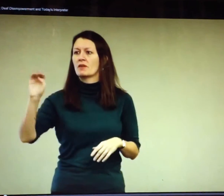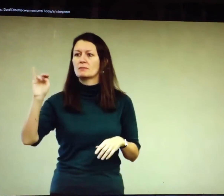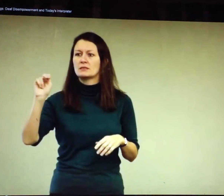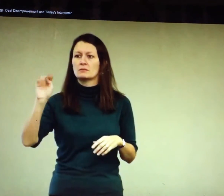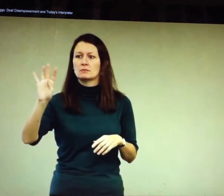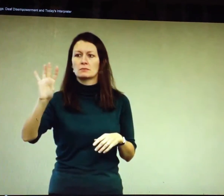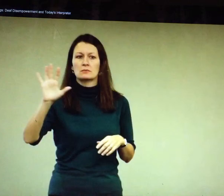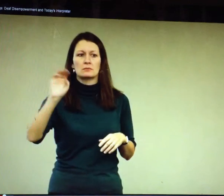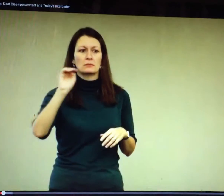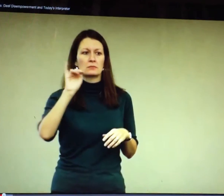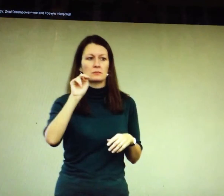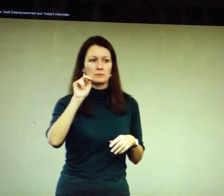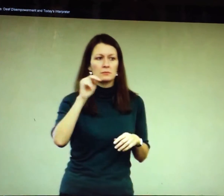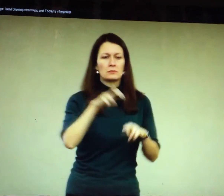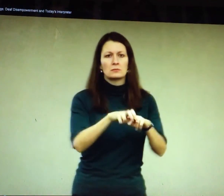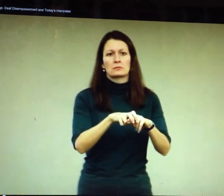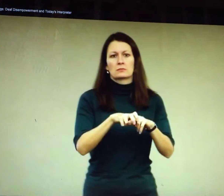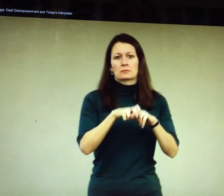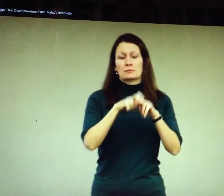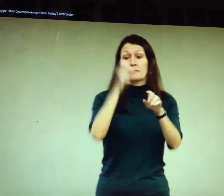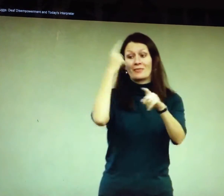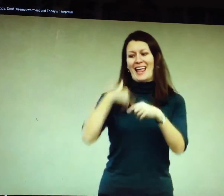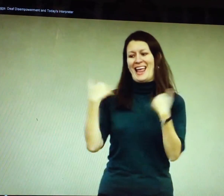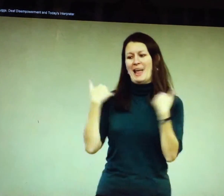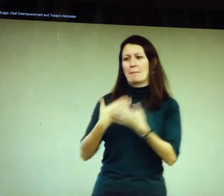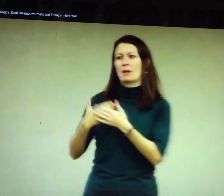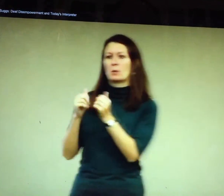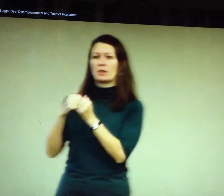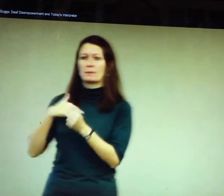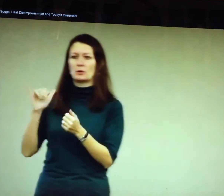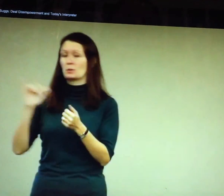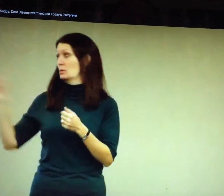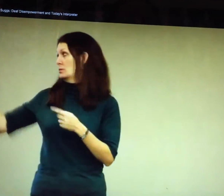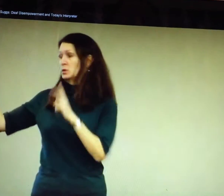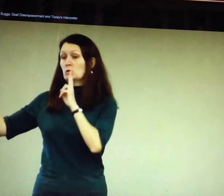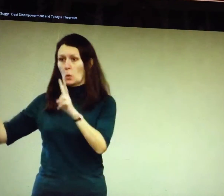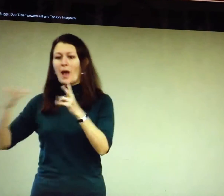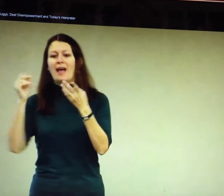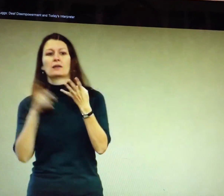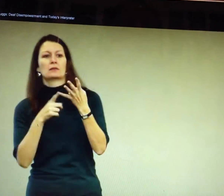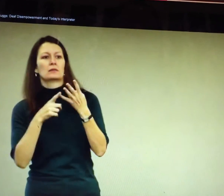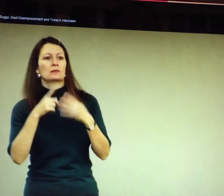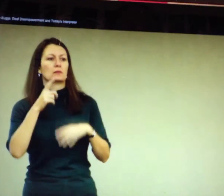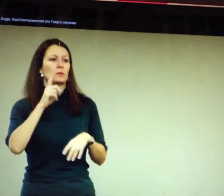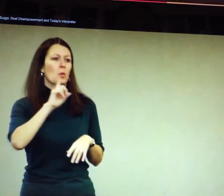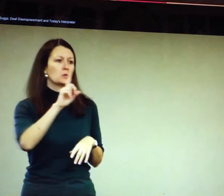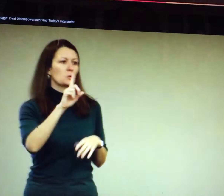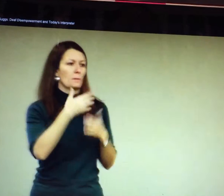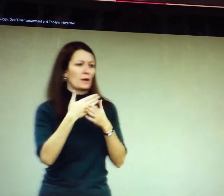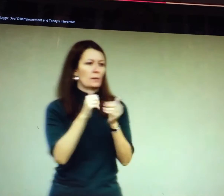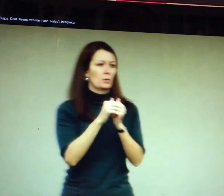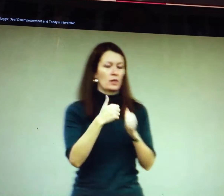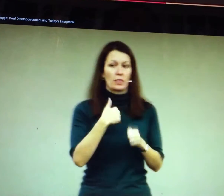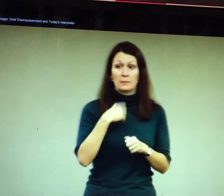So I went in to the nurse's office and I waited a long time, you know, and my son was there as